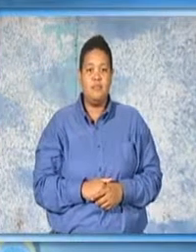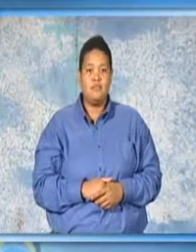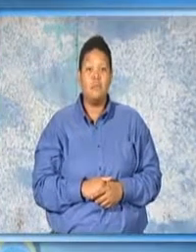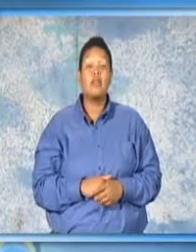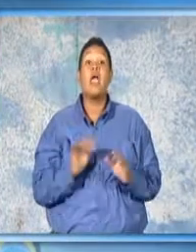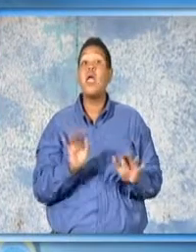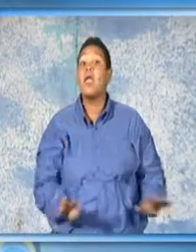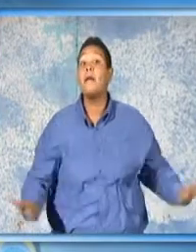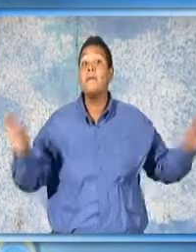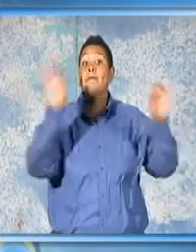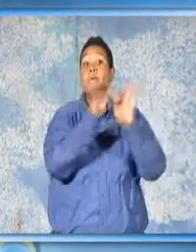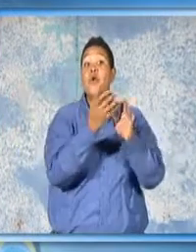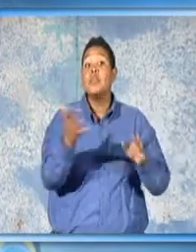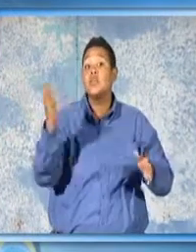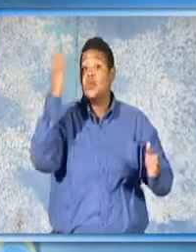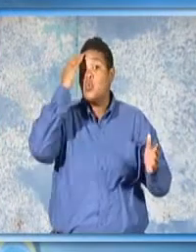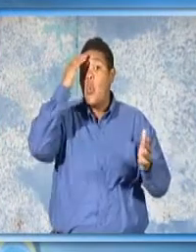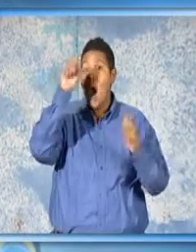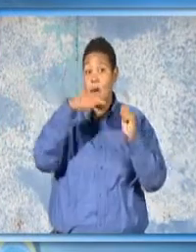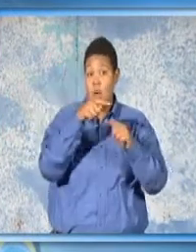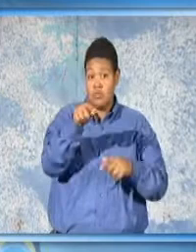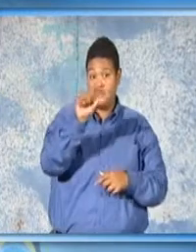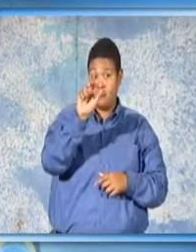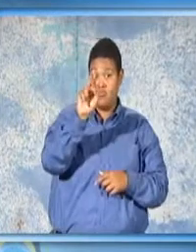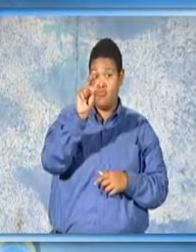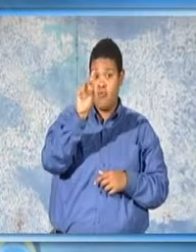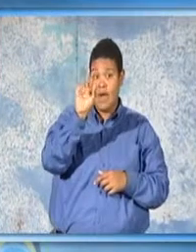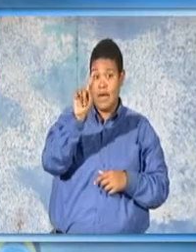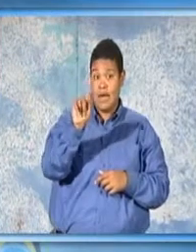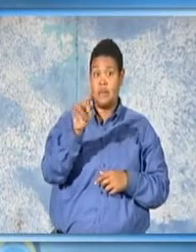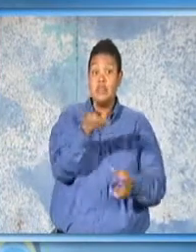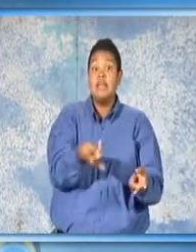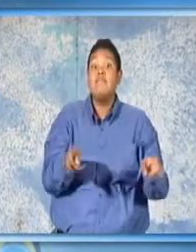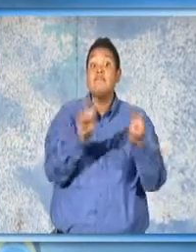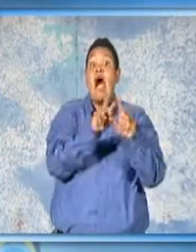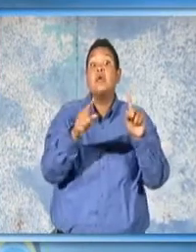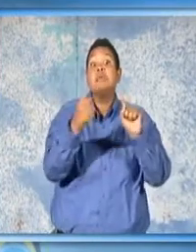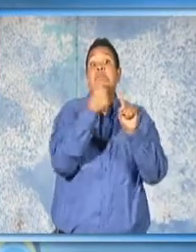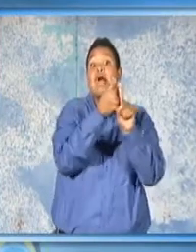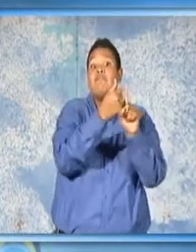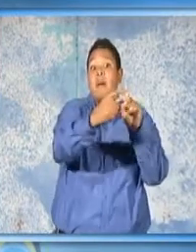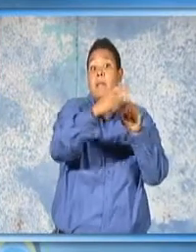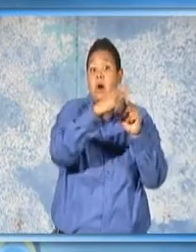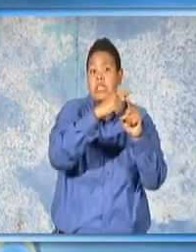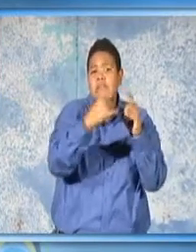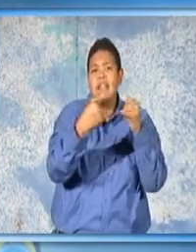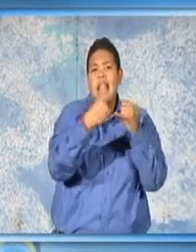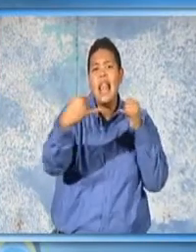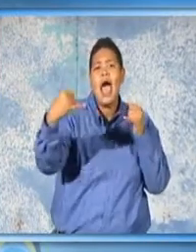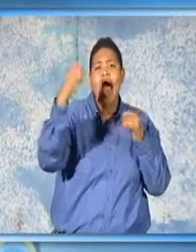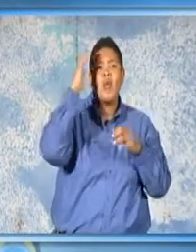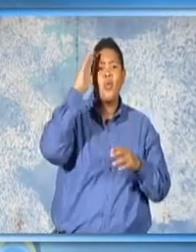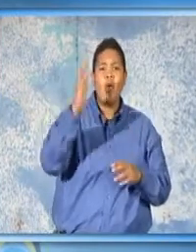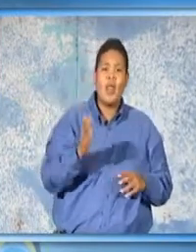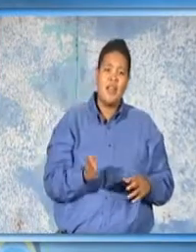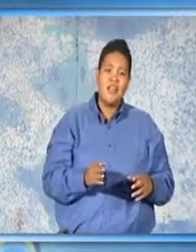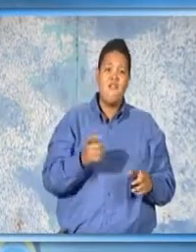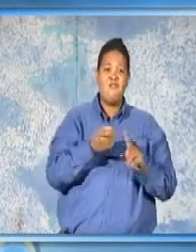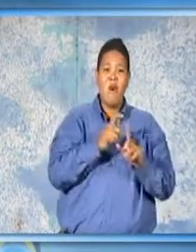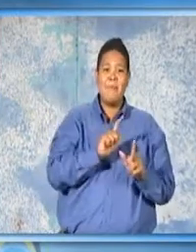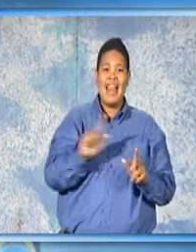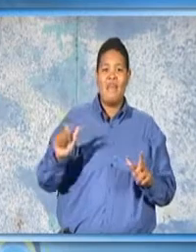An important thing to know about gradient is that if its value is positive, the line will slope upward from left to